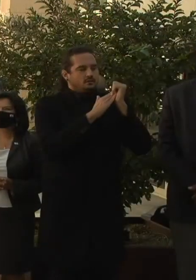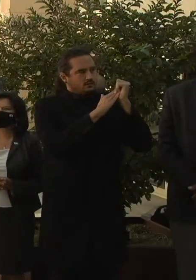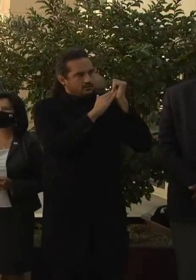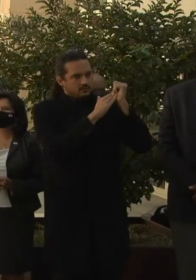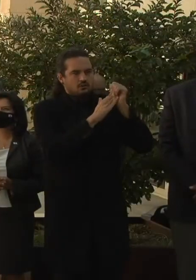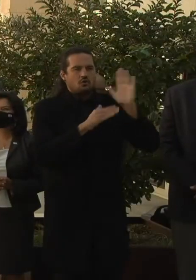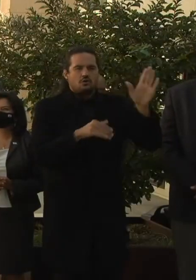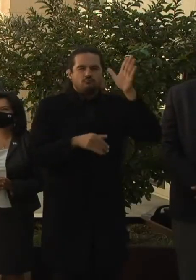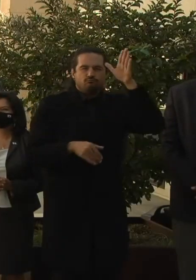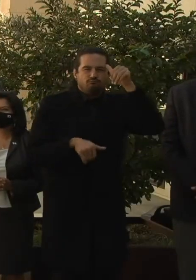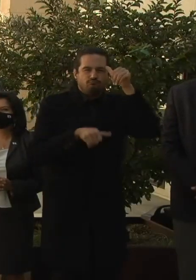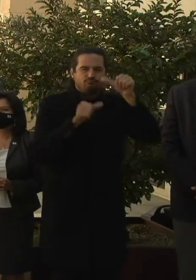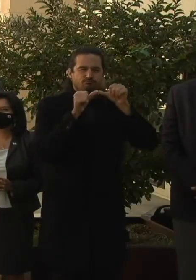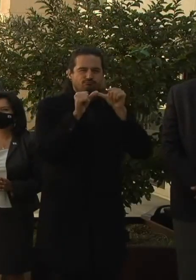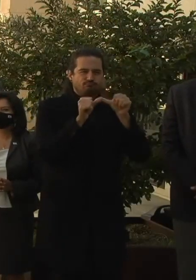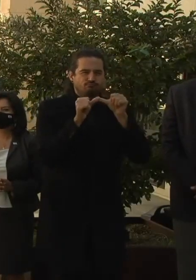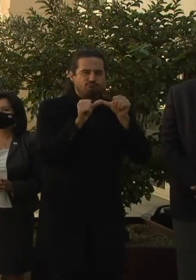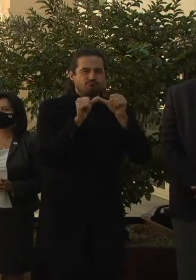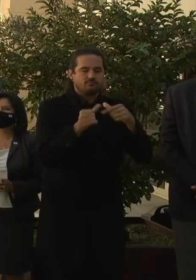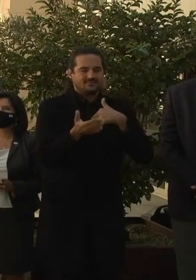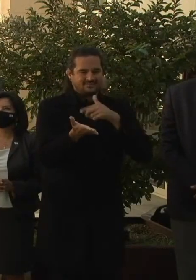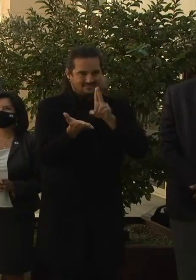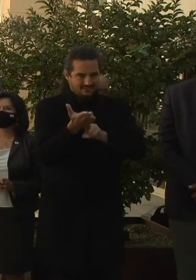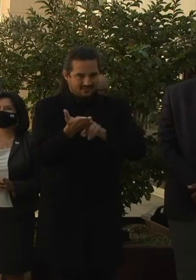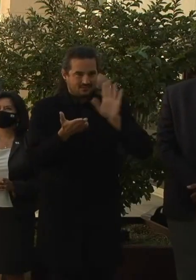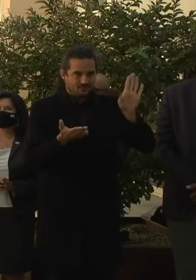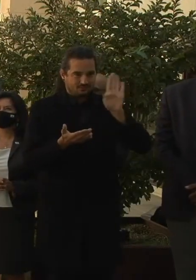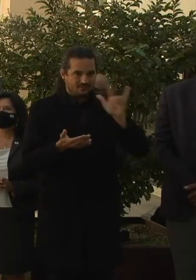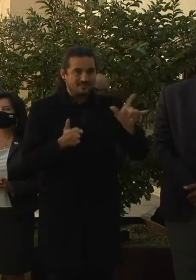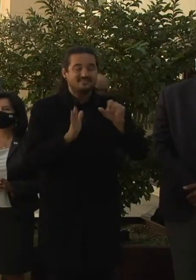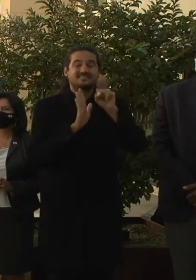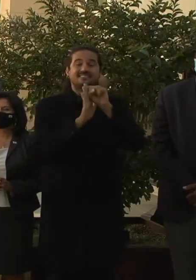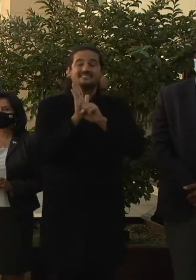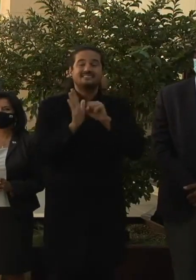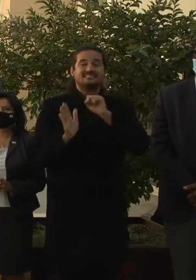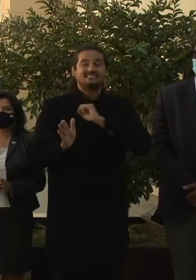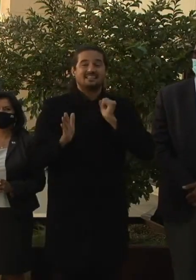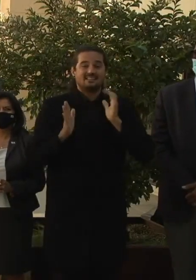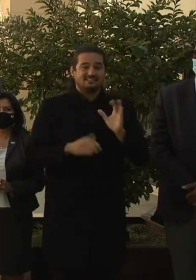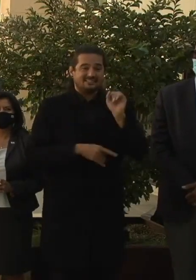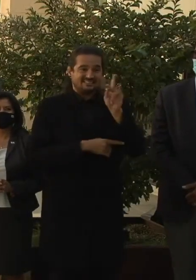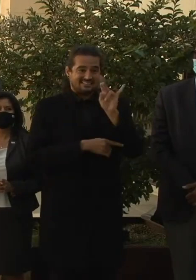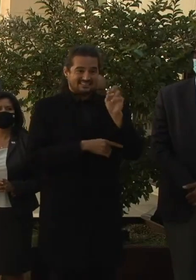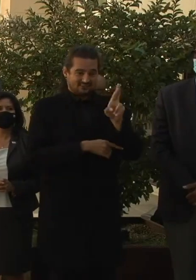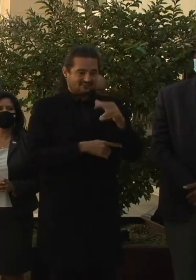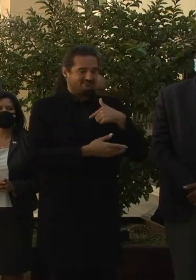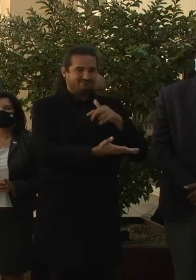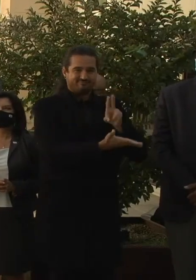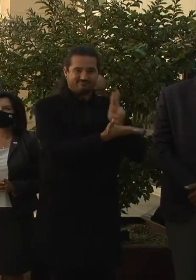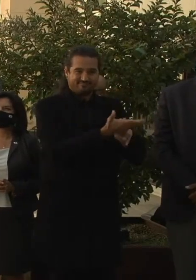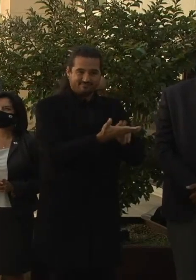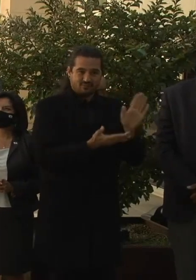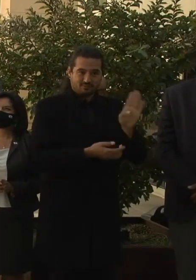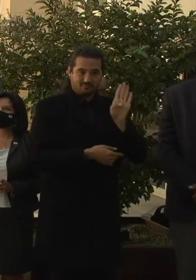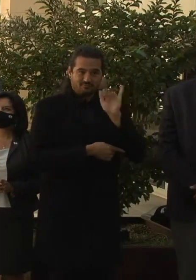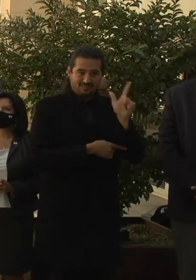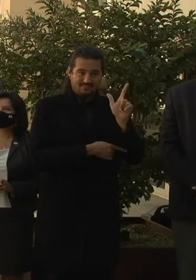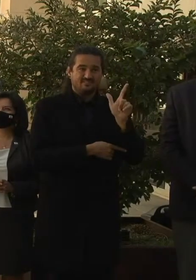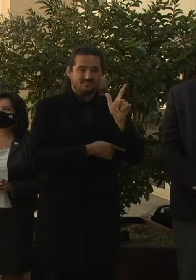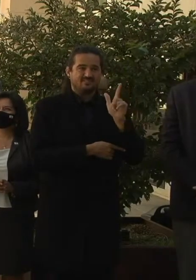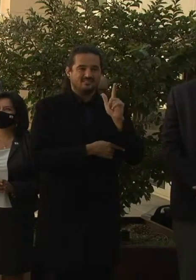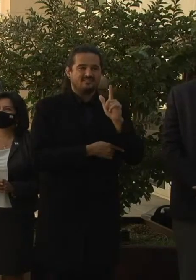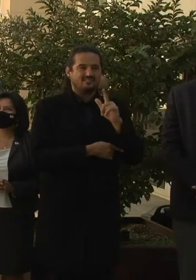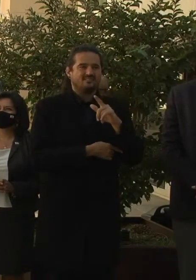bills as I signed Senator Skinner's bill at the same time to build on the incredible work she did with 330. Forgive me, I know sometimes we're talking to